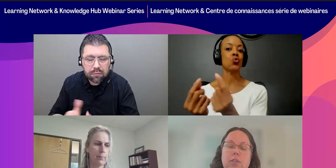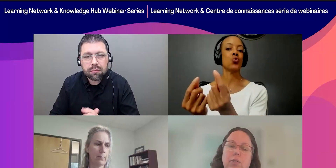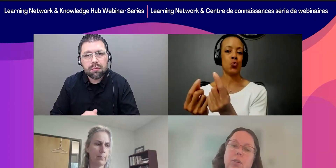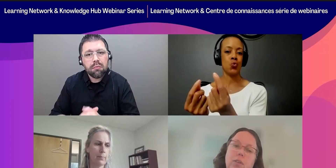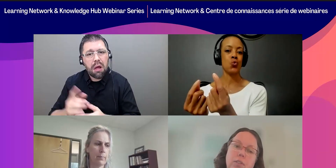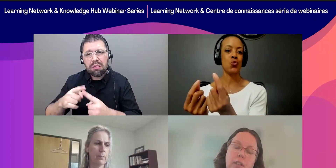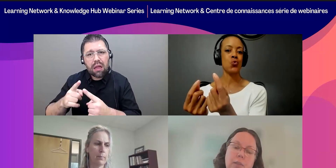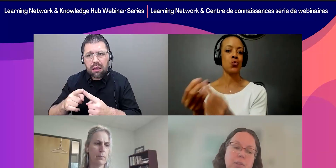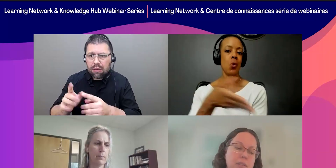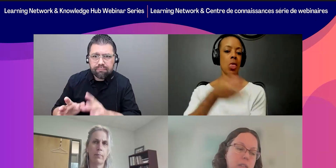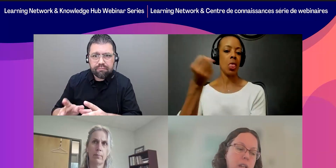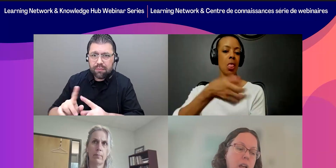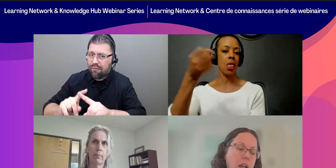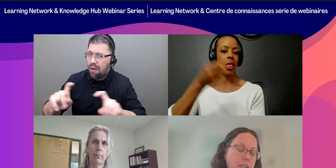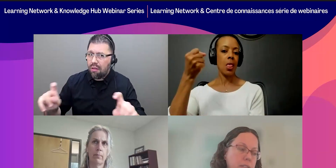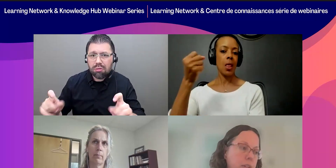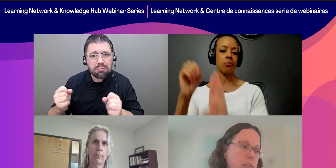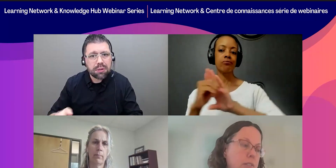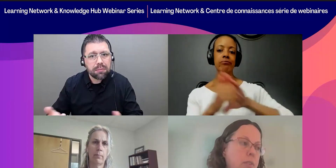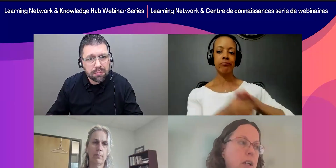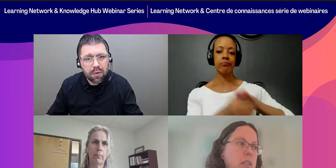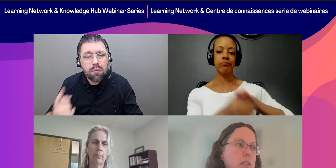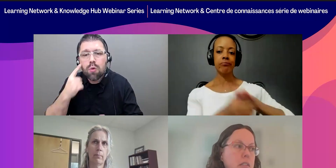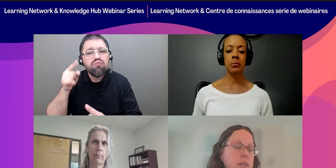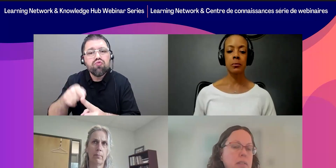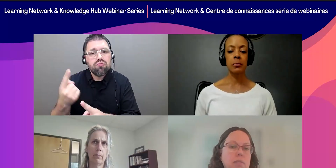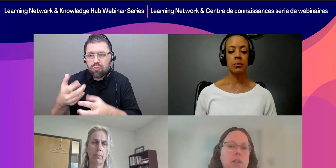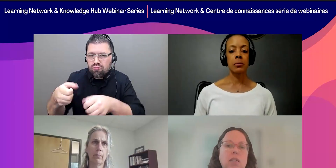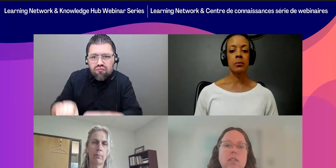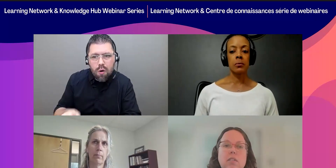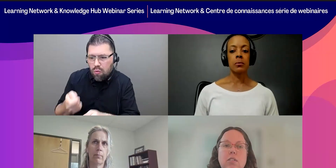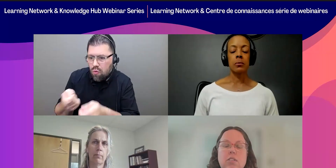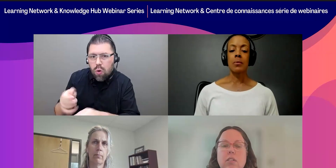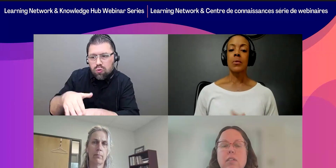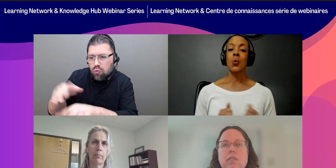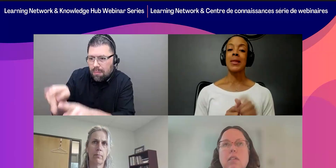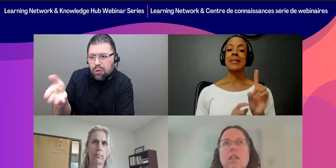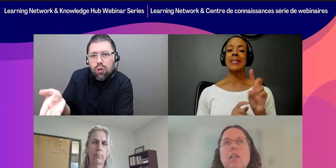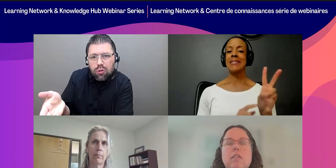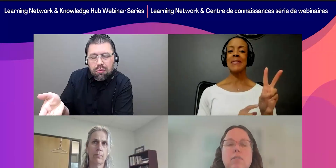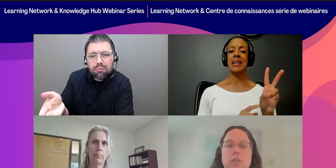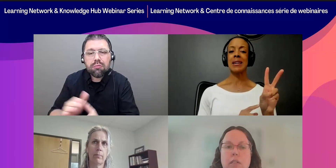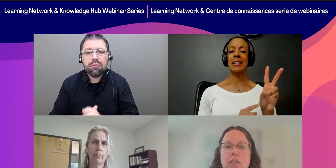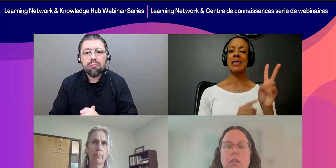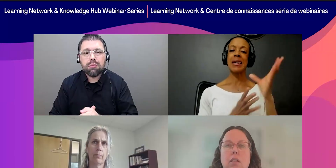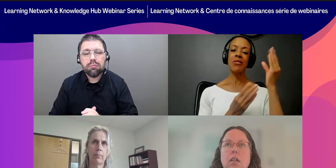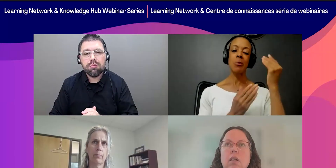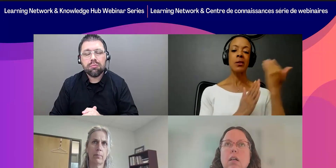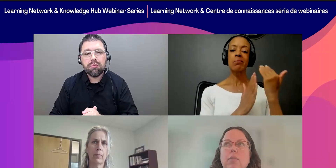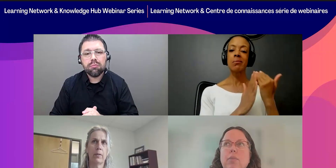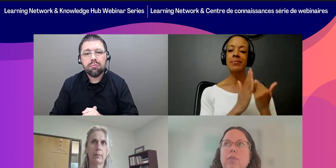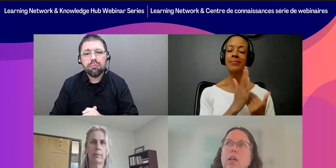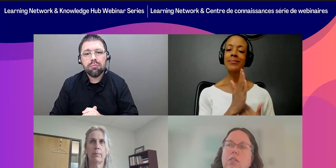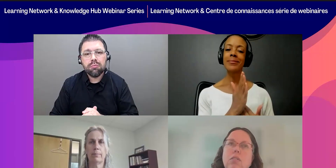obtain power and control over another person. I do find in the domestic violence literature, there's a little less focus